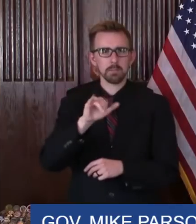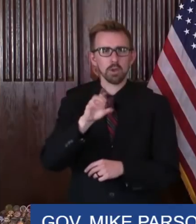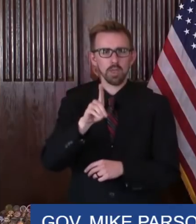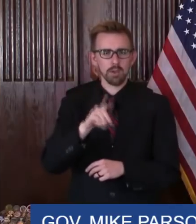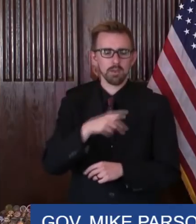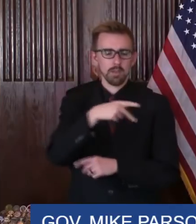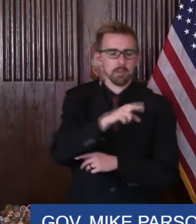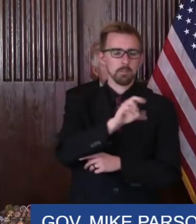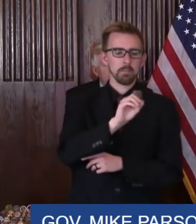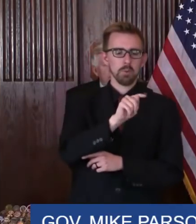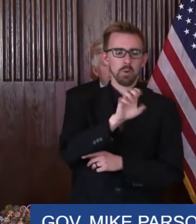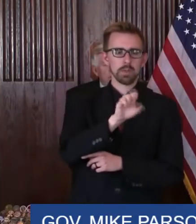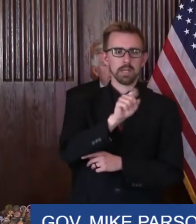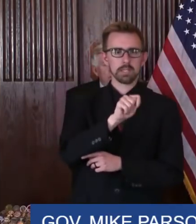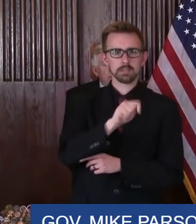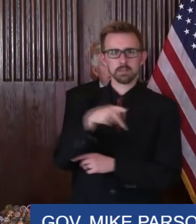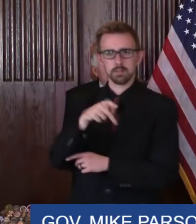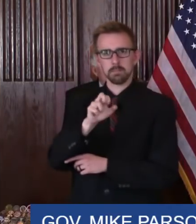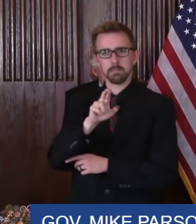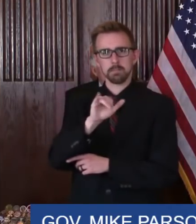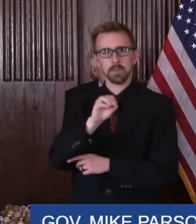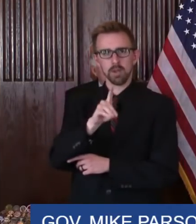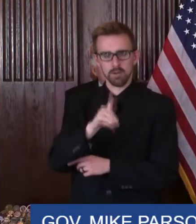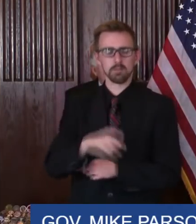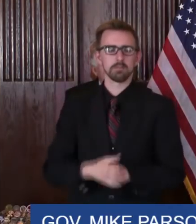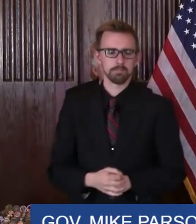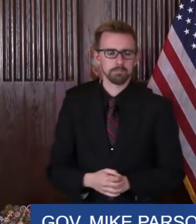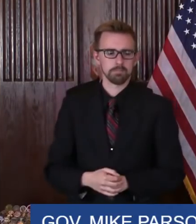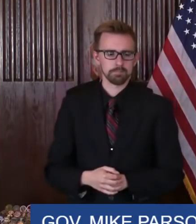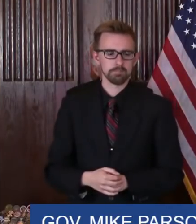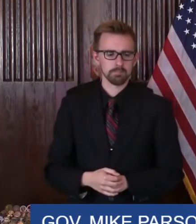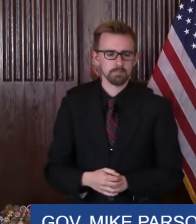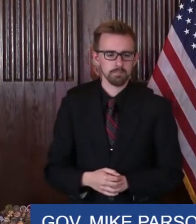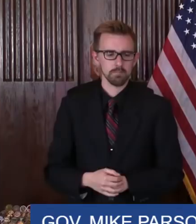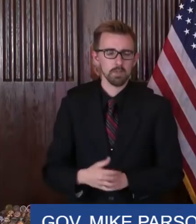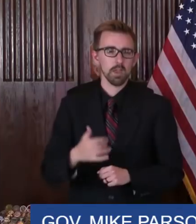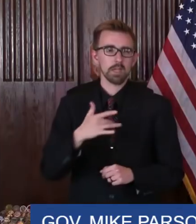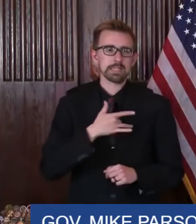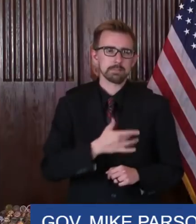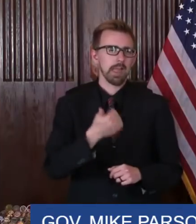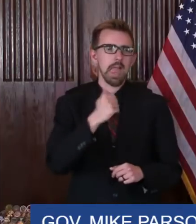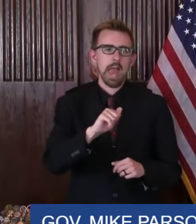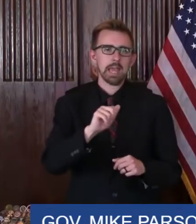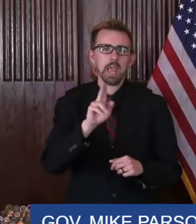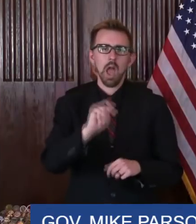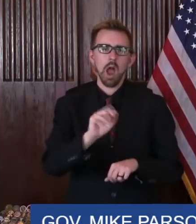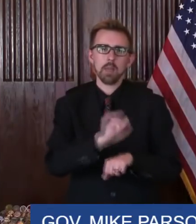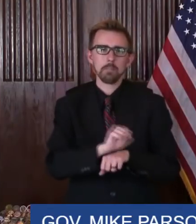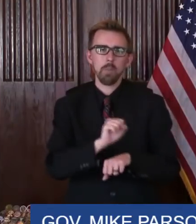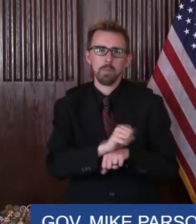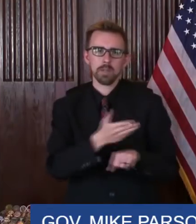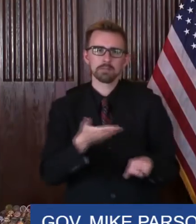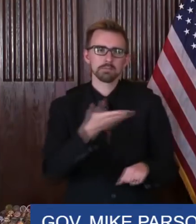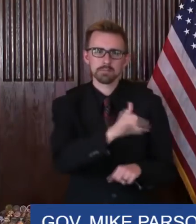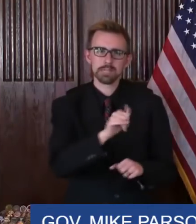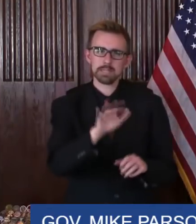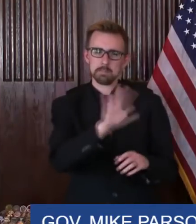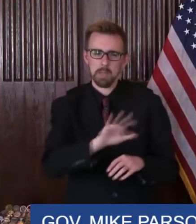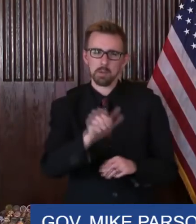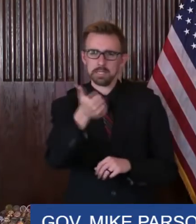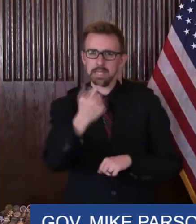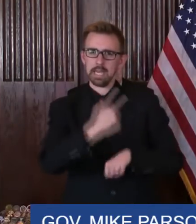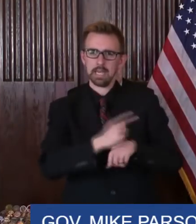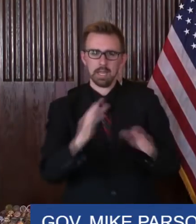claim as a pending protest. This is the usual part of any unemployment claim process and is a period of about 10